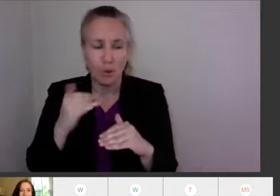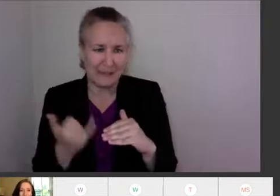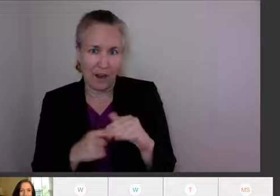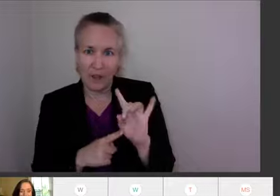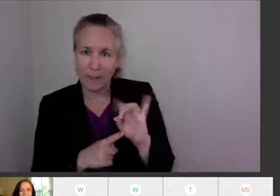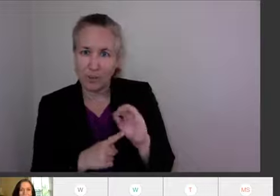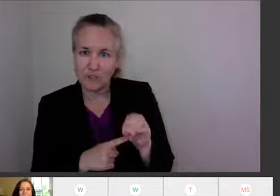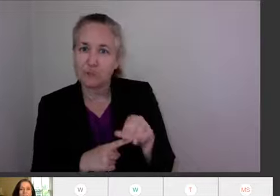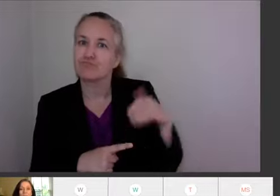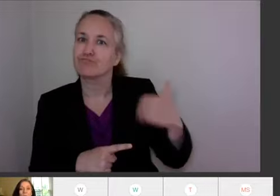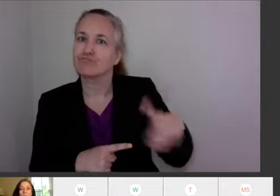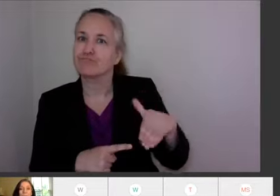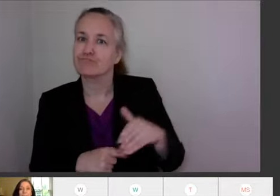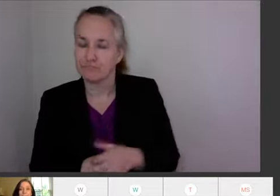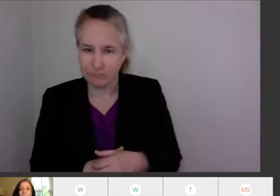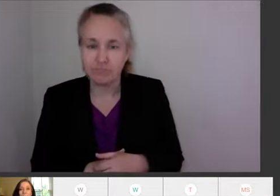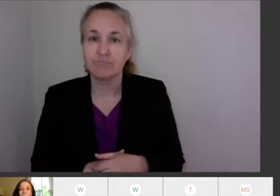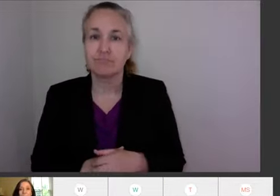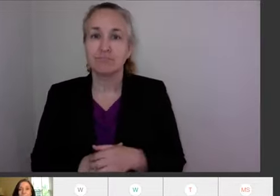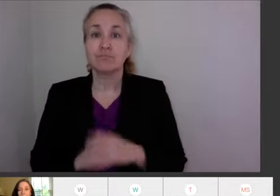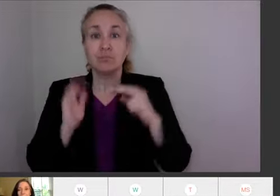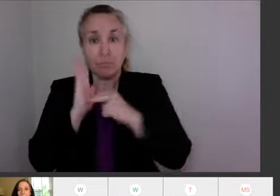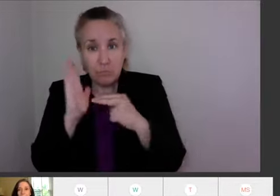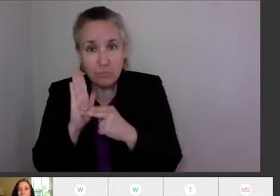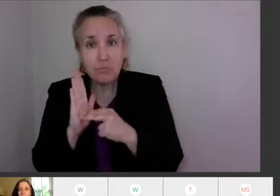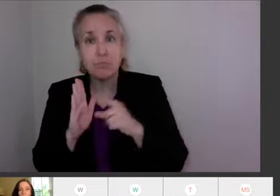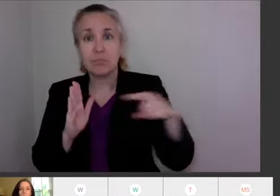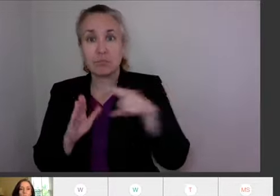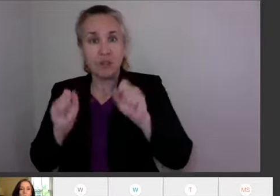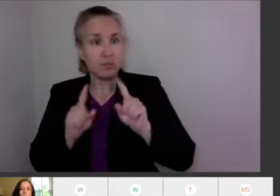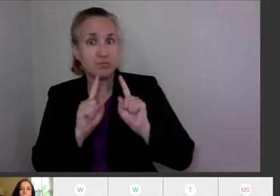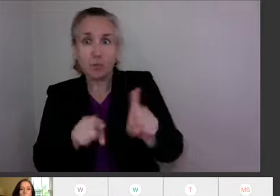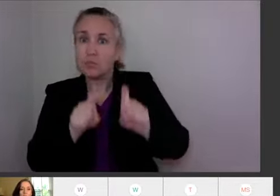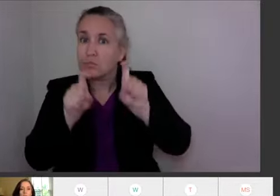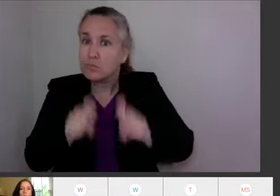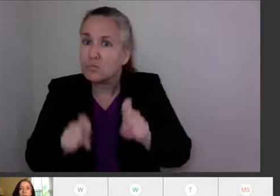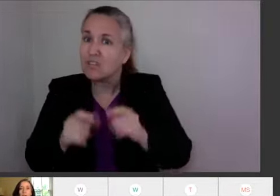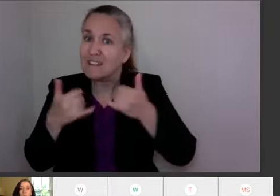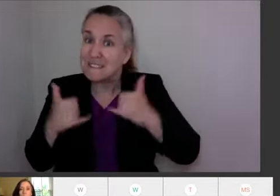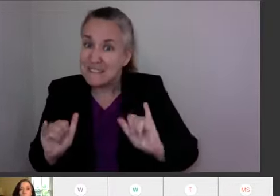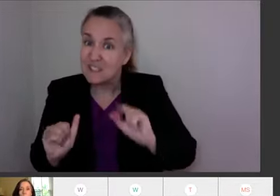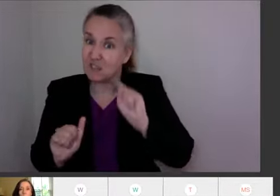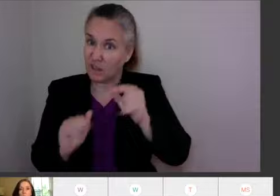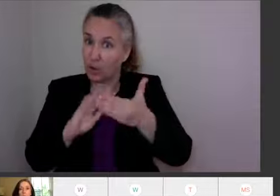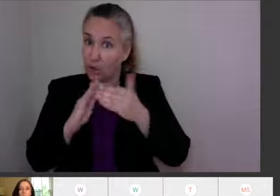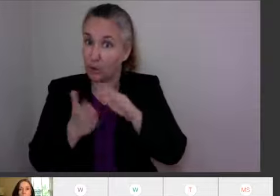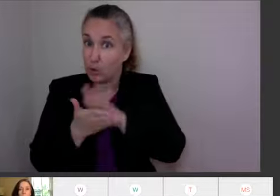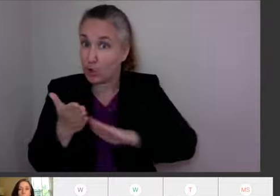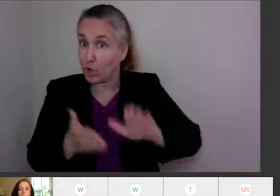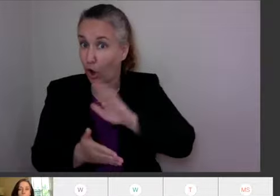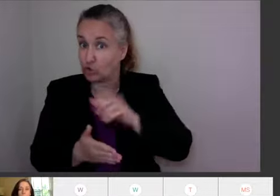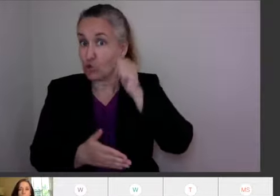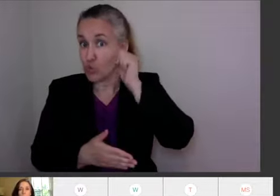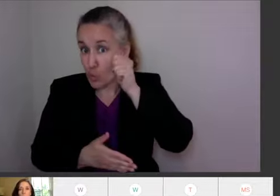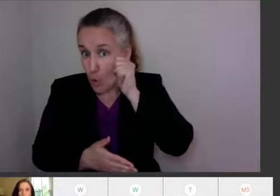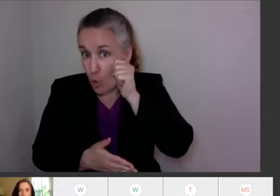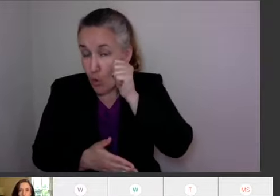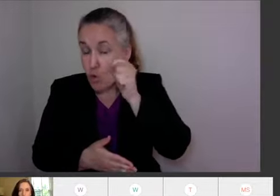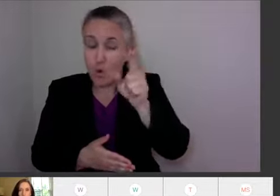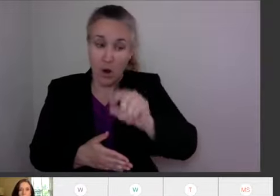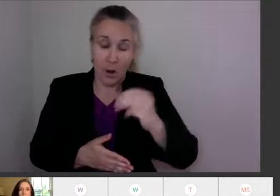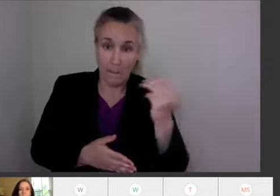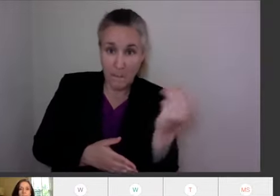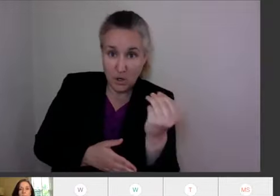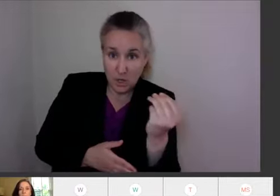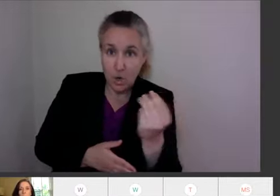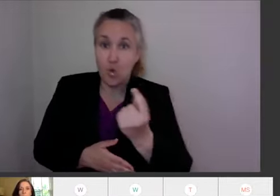sites. So you can continue to be tested at the community college tomorrow, as well as Monday or